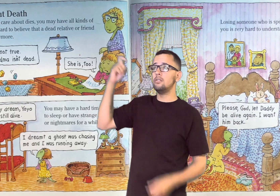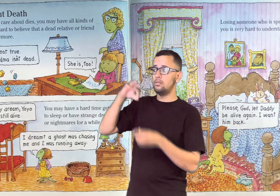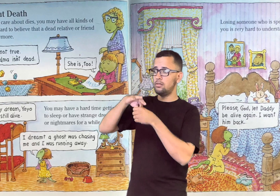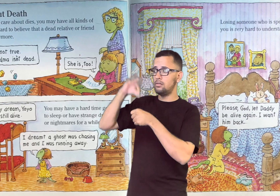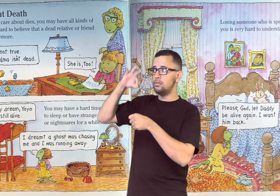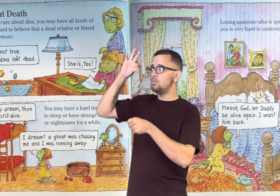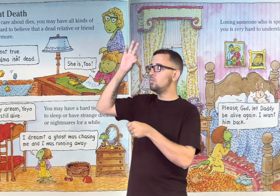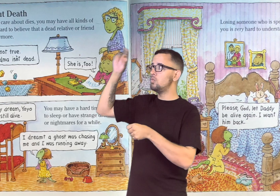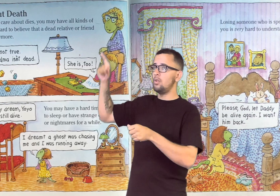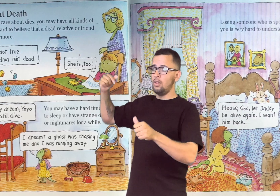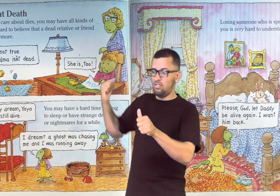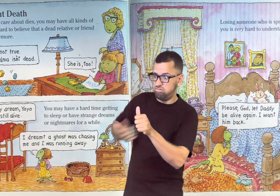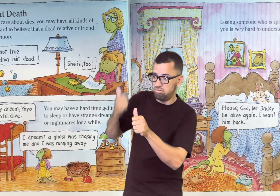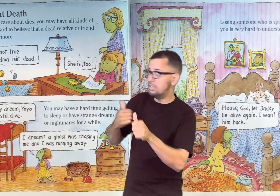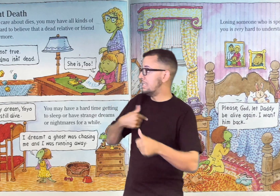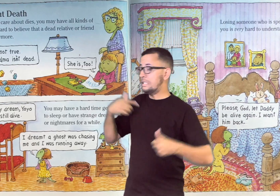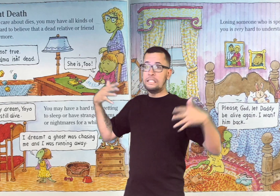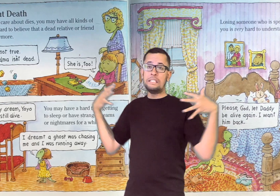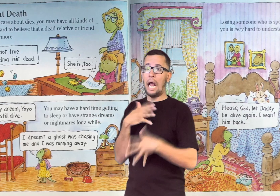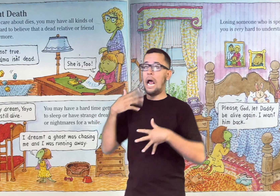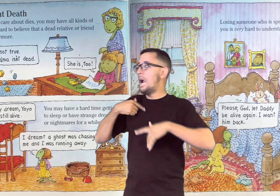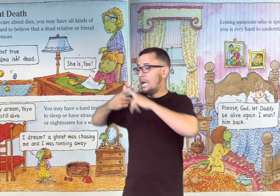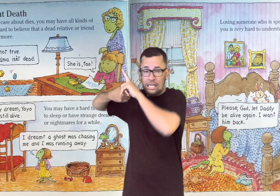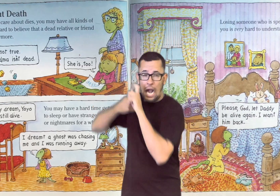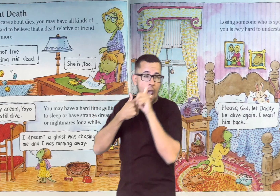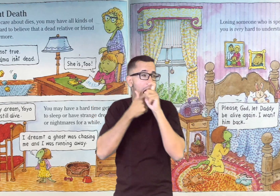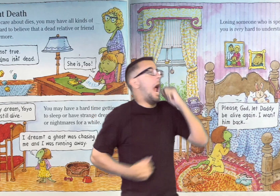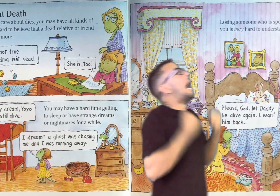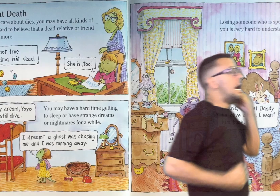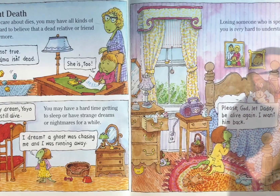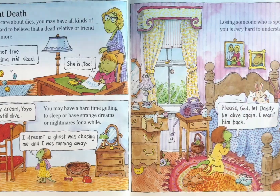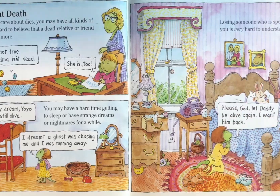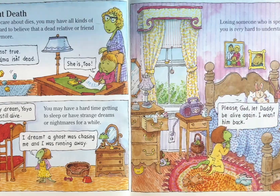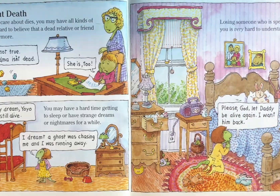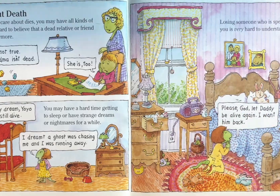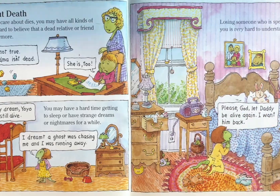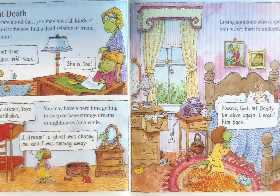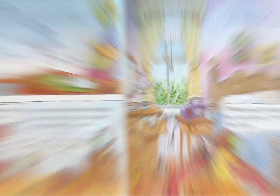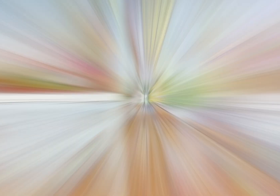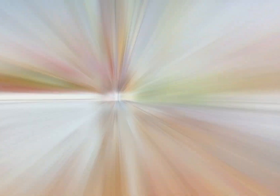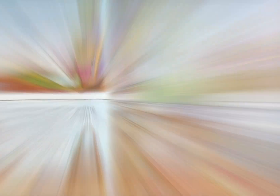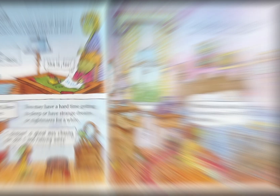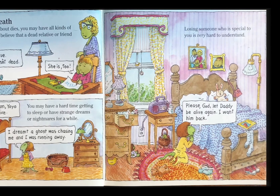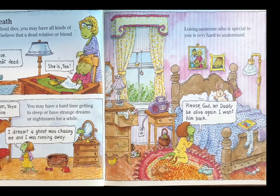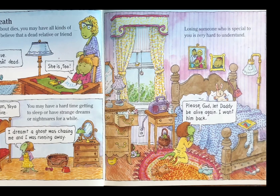I dreamt a ghost was chasing me and I was running away.